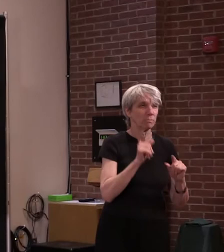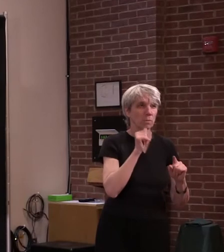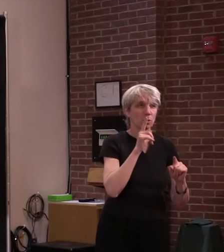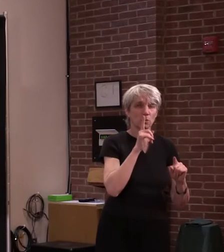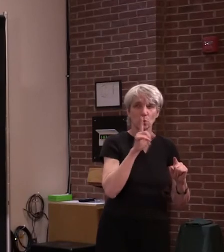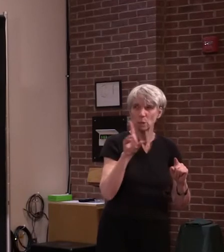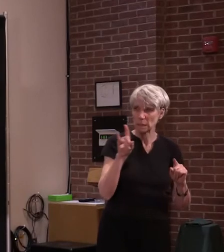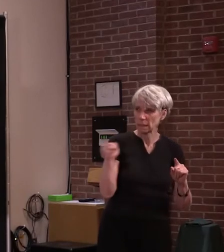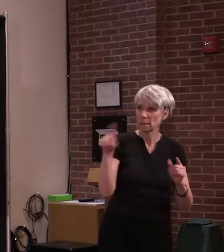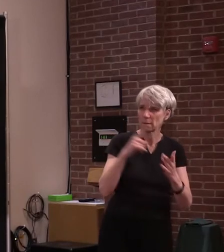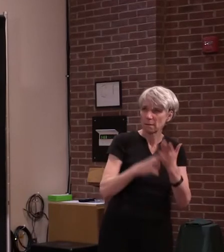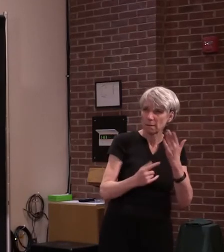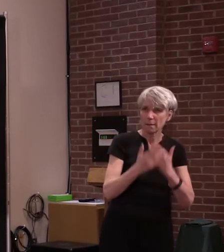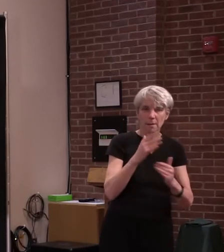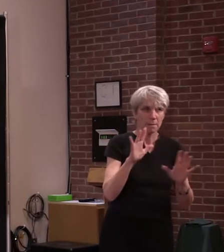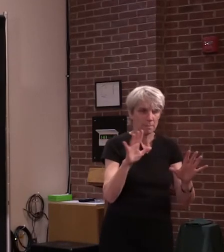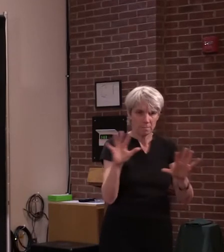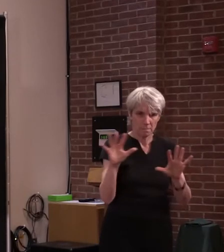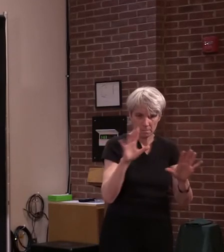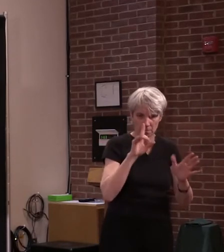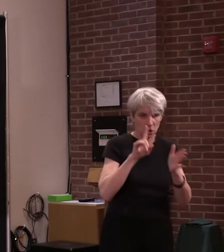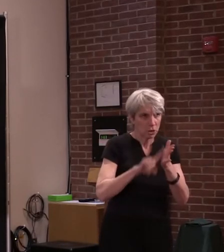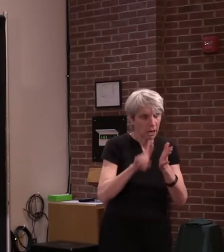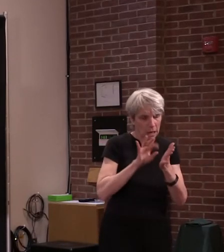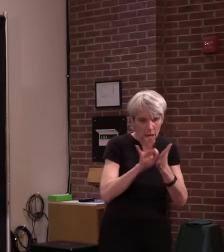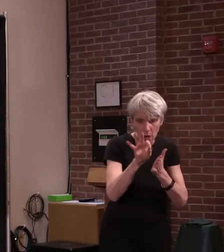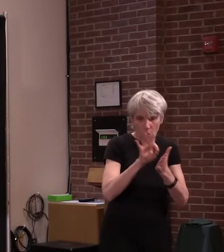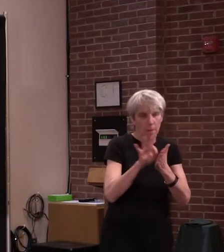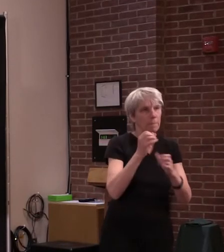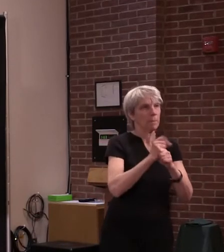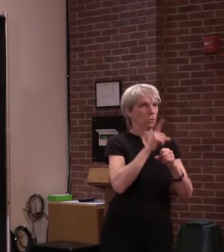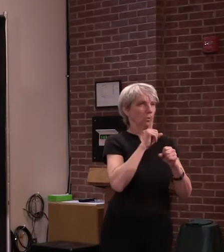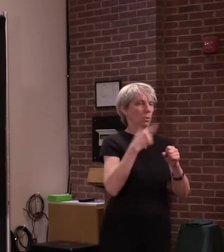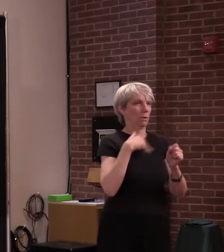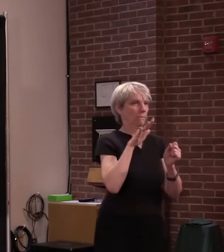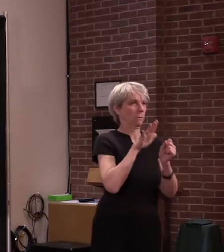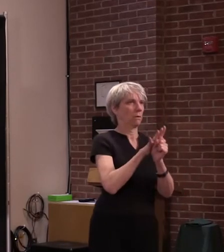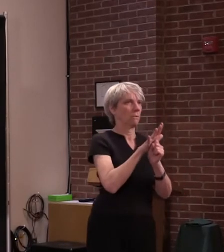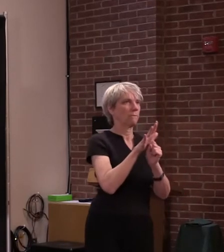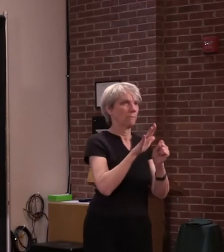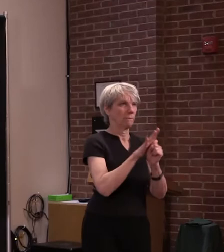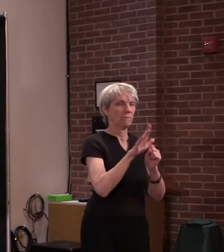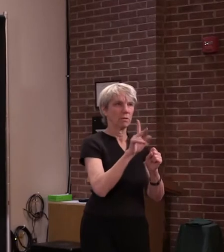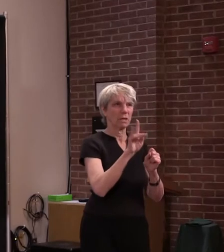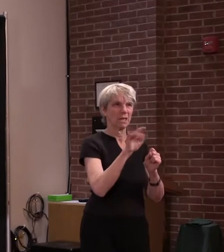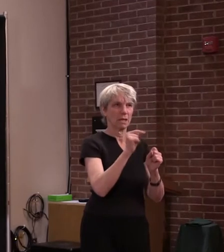a number of times, making sure that we have enough to get through the